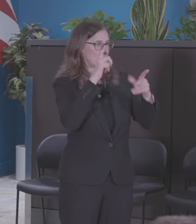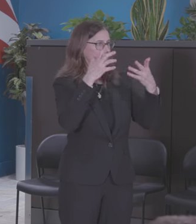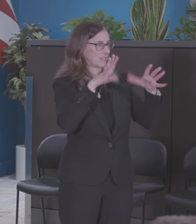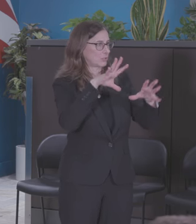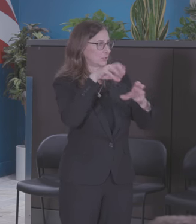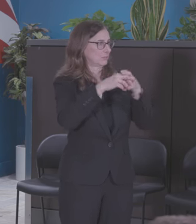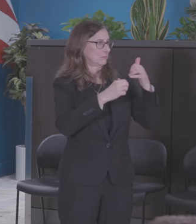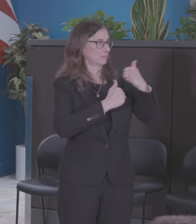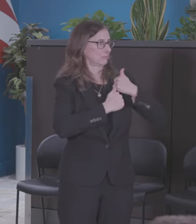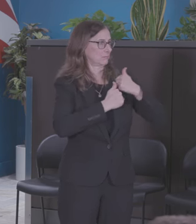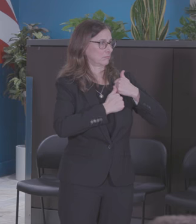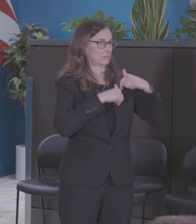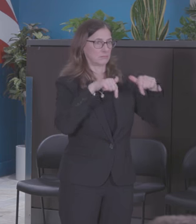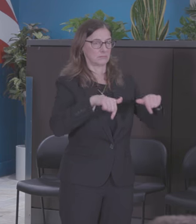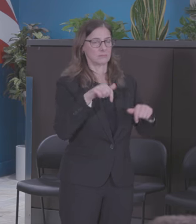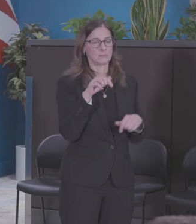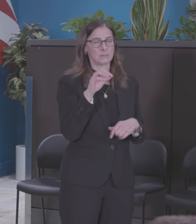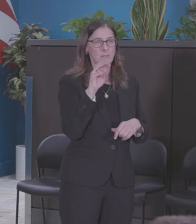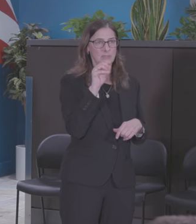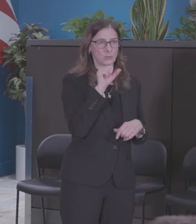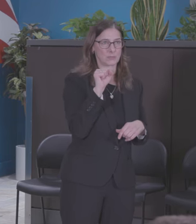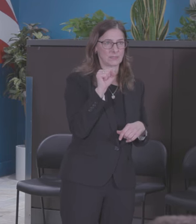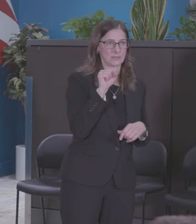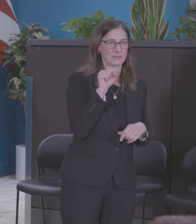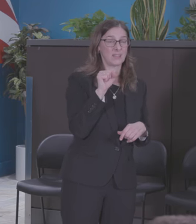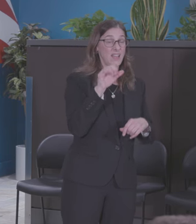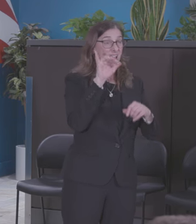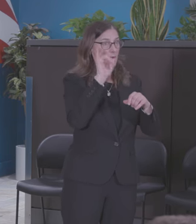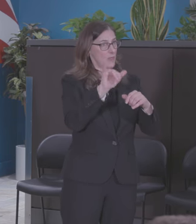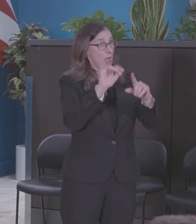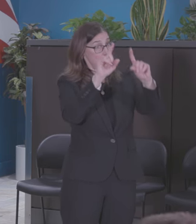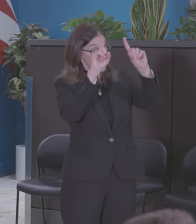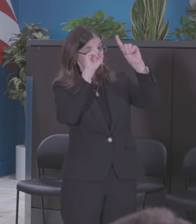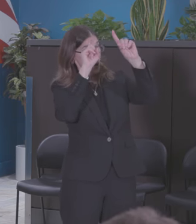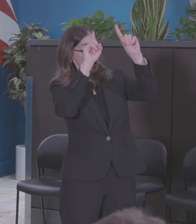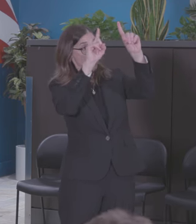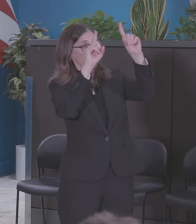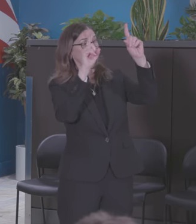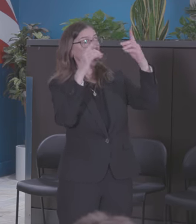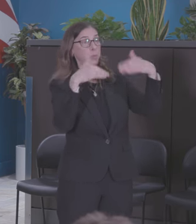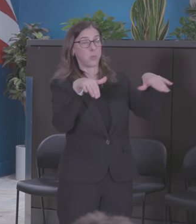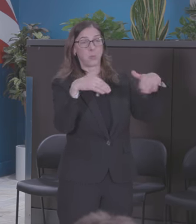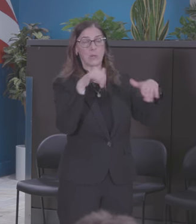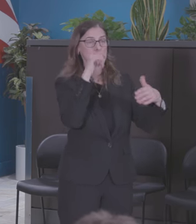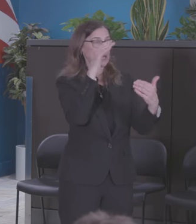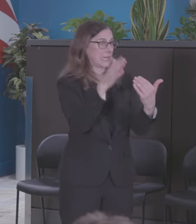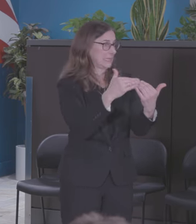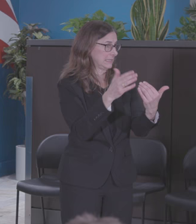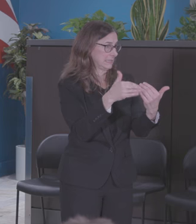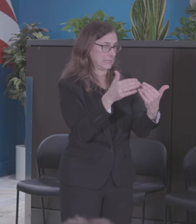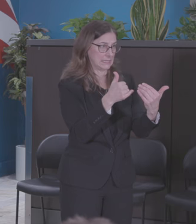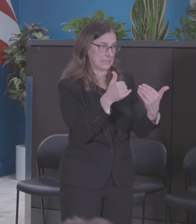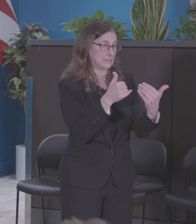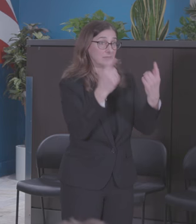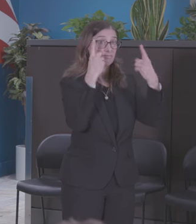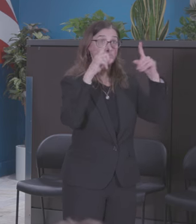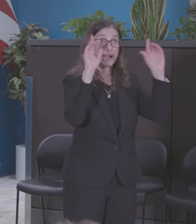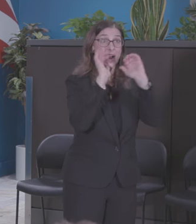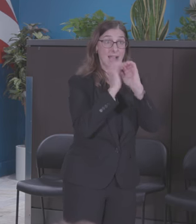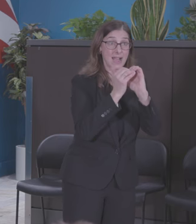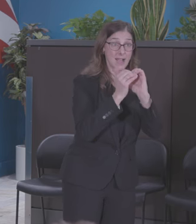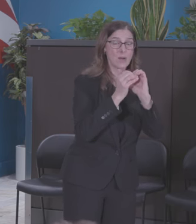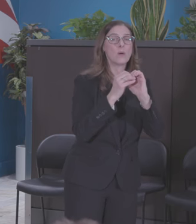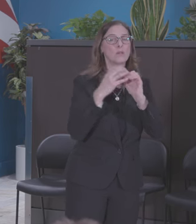here knows that this important goal cannot be accomplished alone, but can only be realized through a